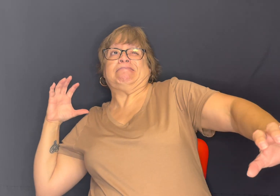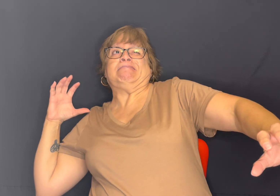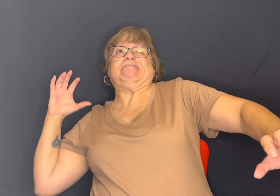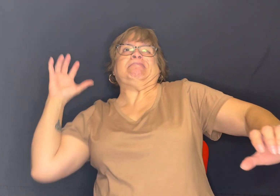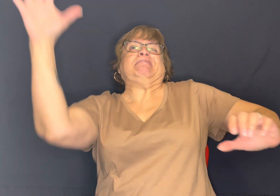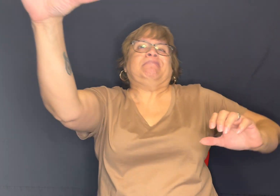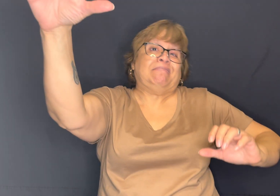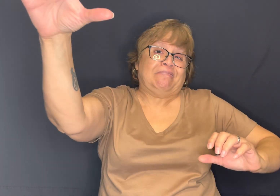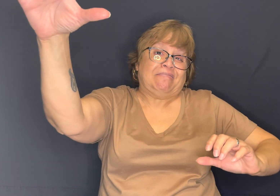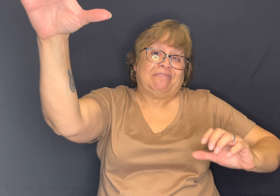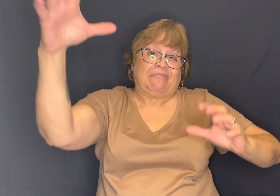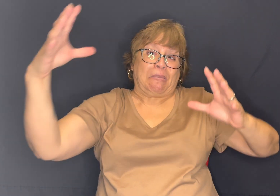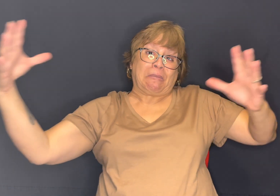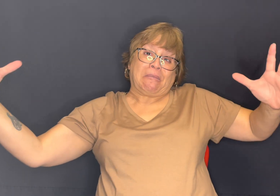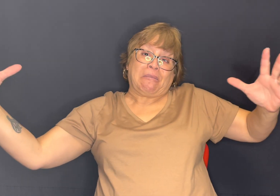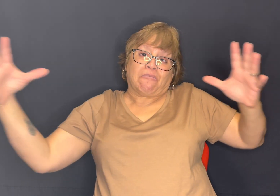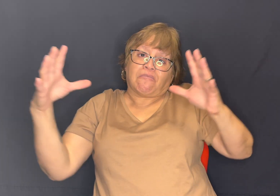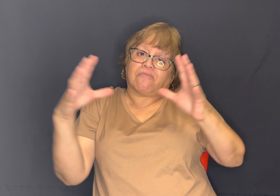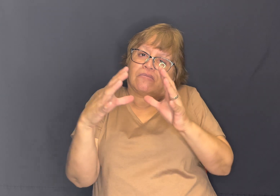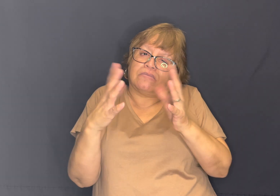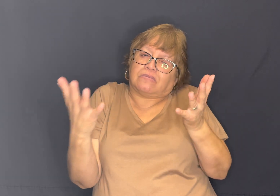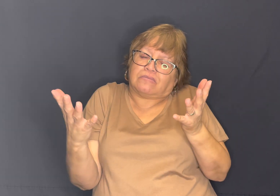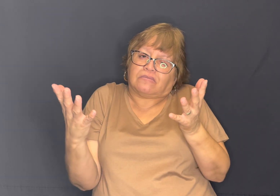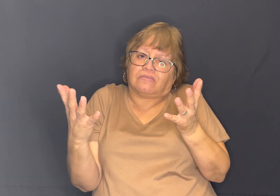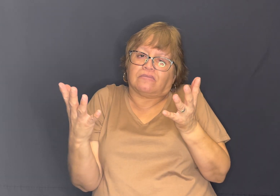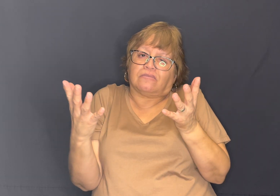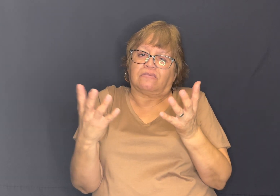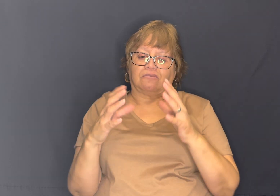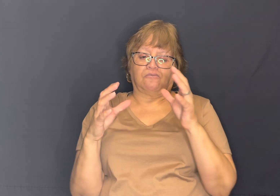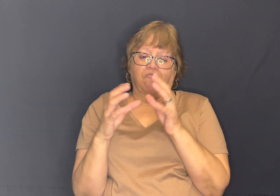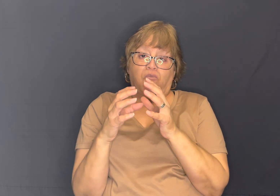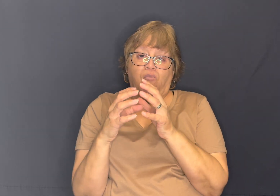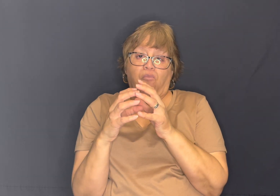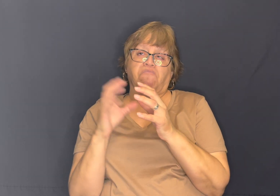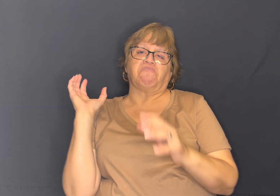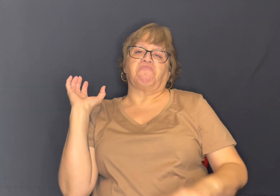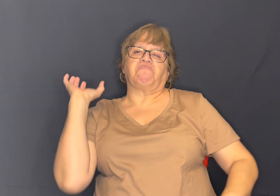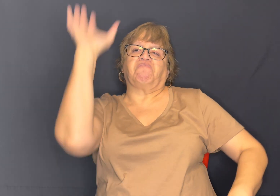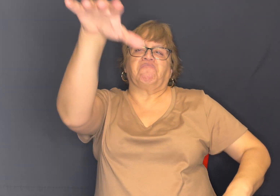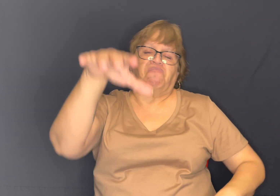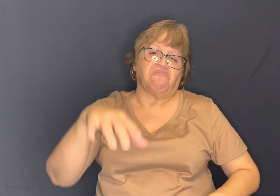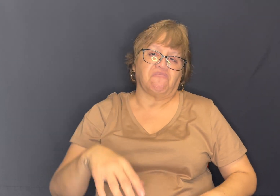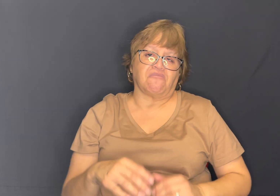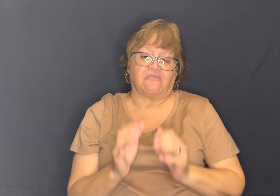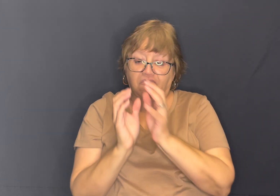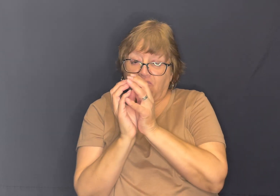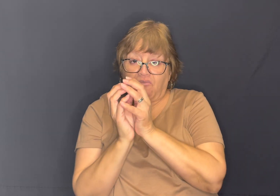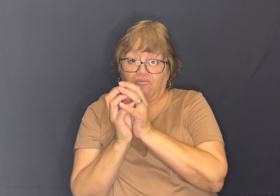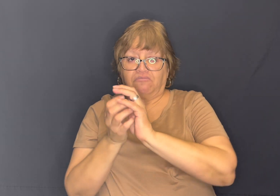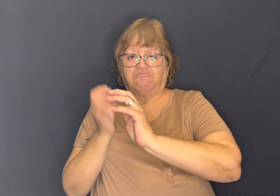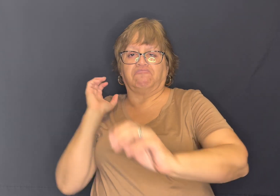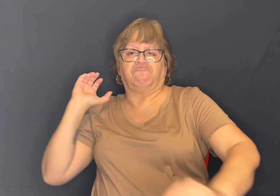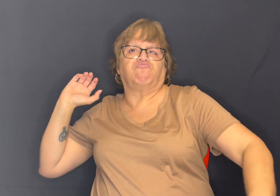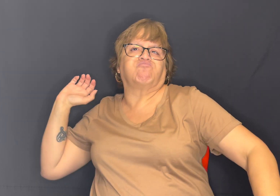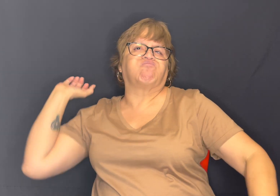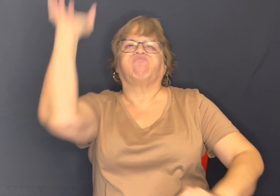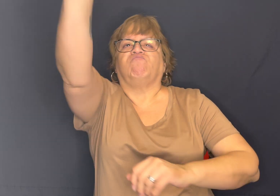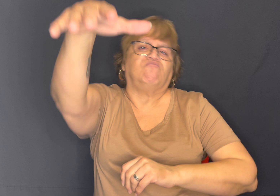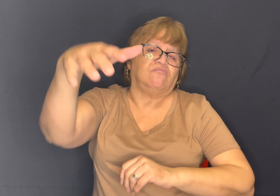Okay, and it depends on how heavy, like if you're lofting, it depends on the weight of the ball or how large the ball is. Your gestures will mirror